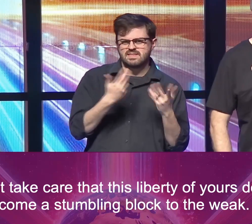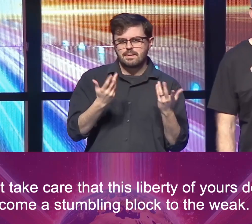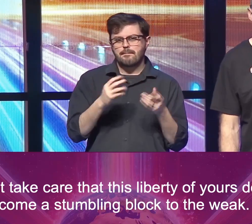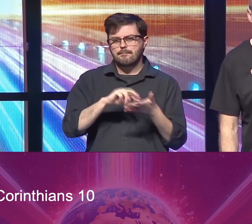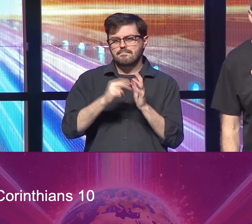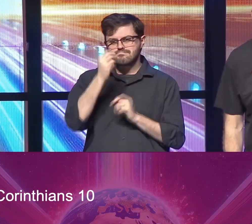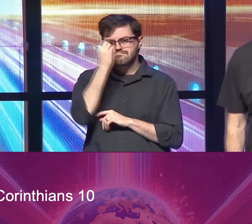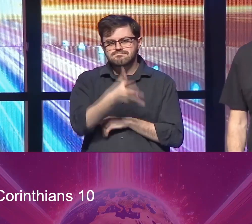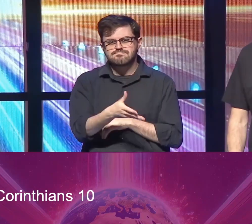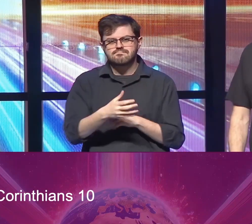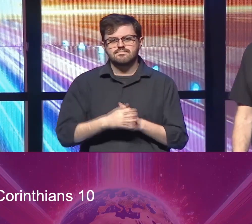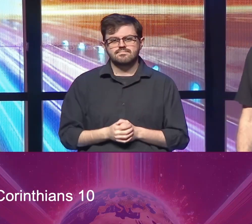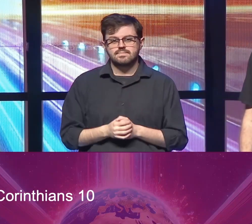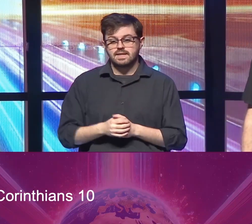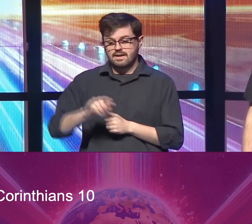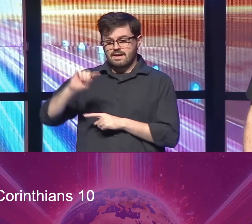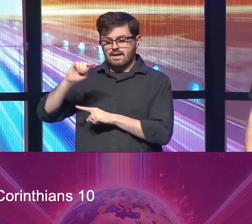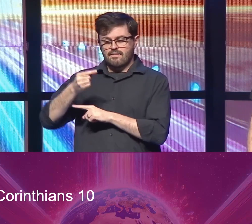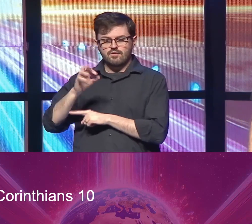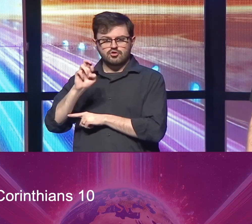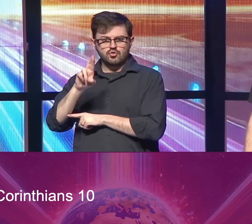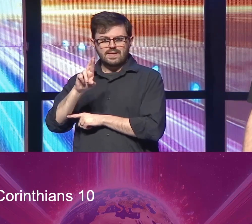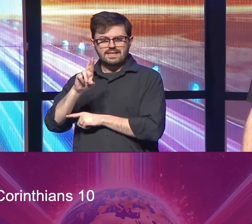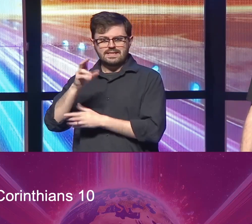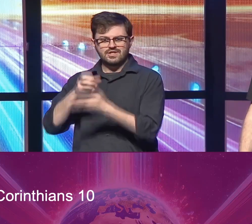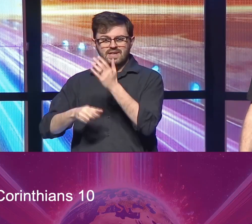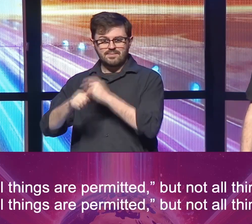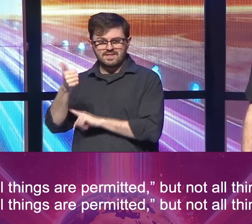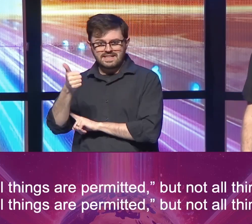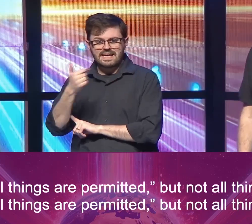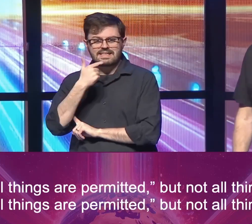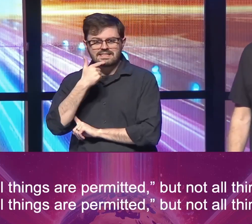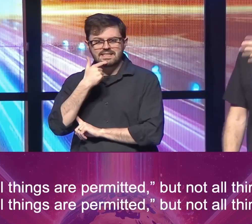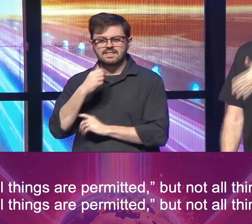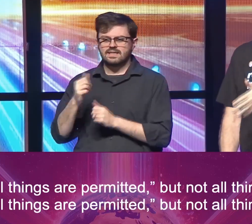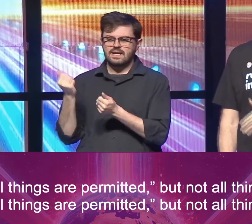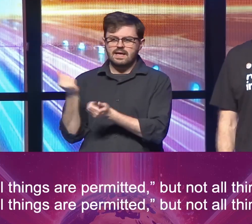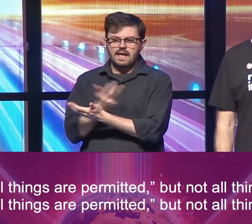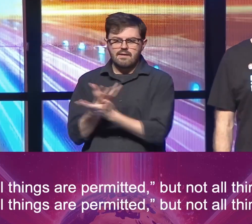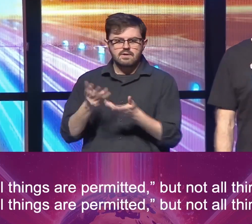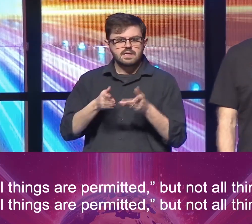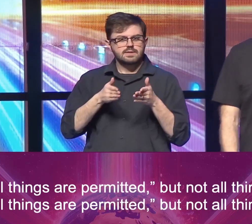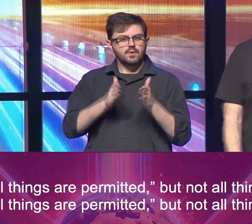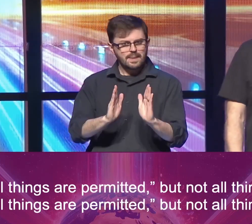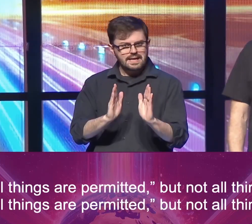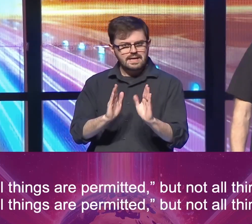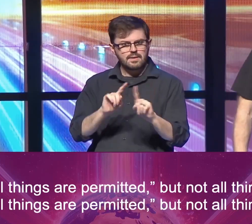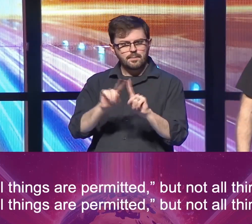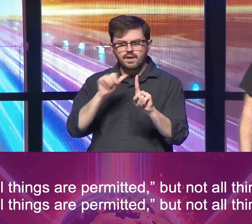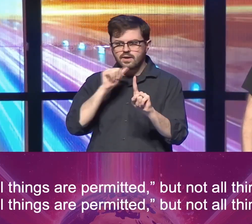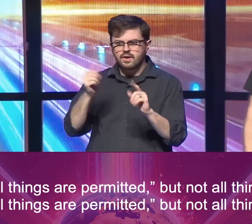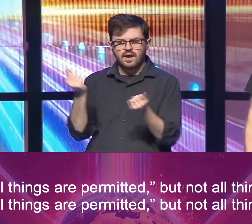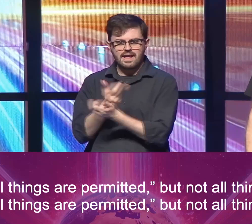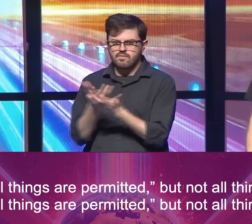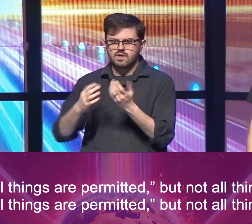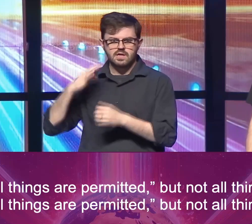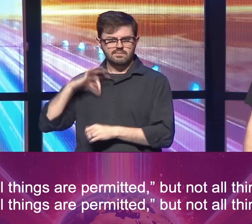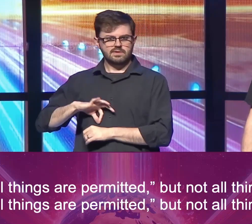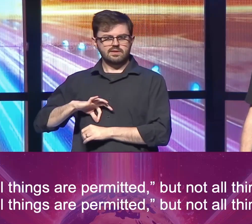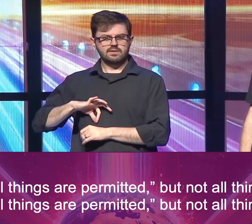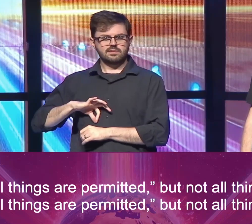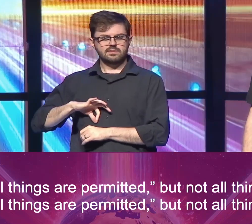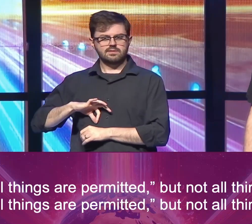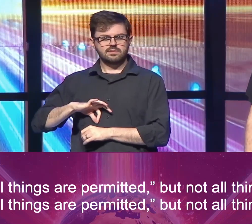a little bit more in 1 Corinthians chapter 10, where he talks about all things are permitted, but not all things are beneficial. All things are permitted, but not all